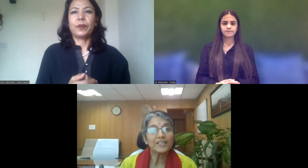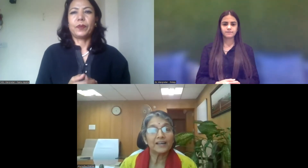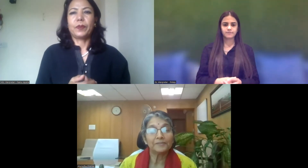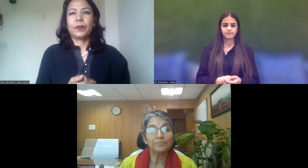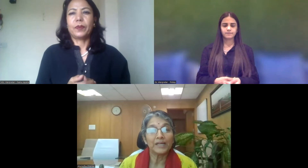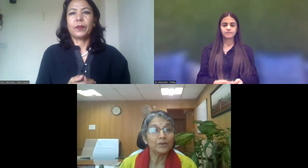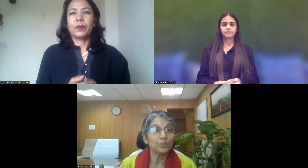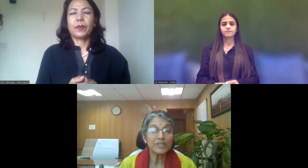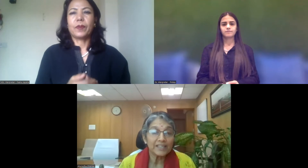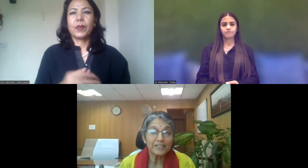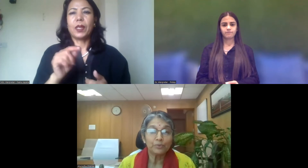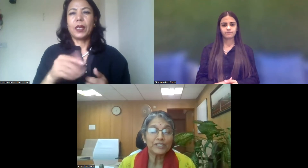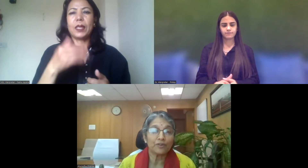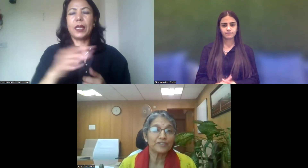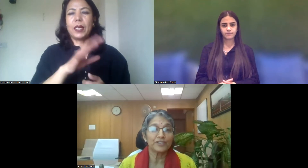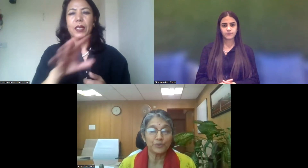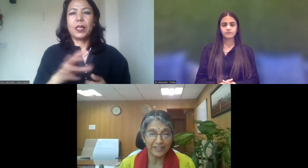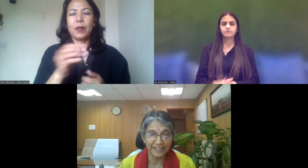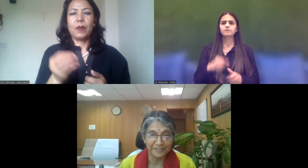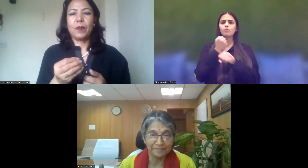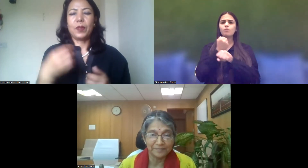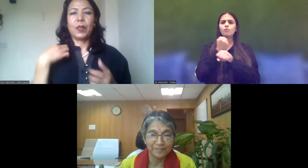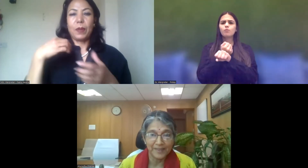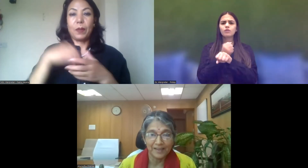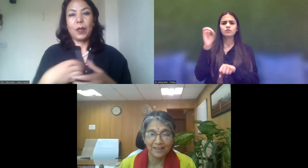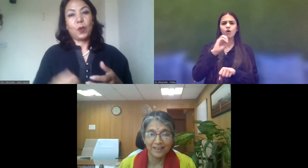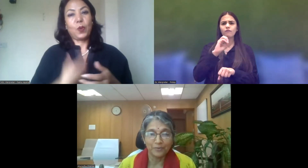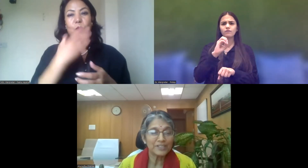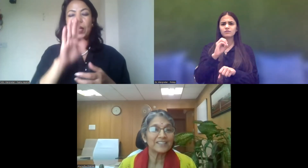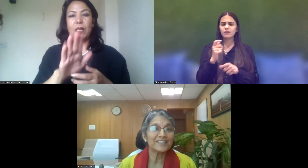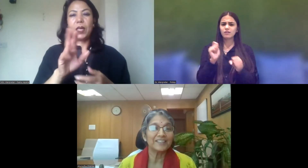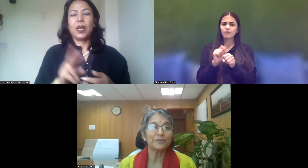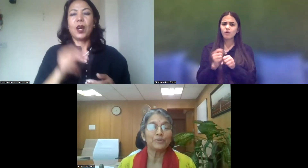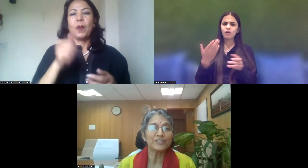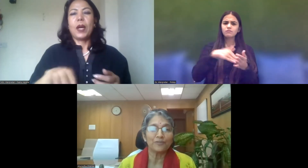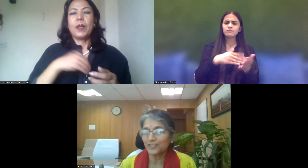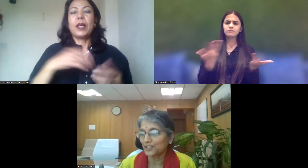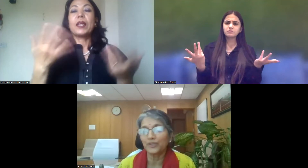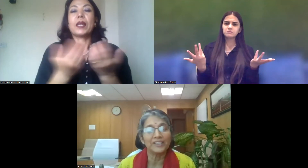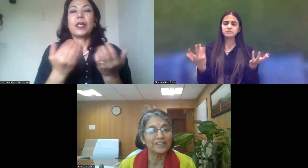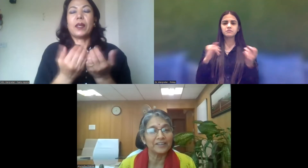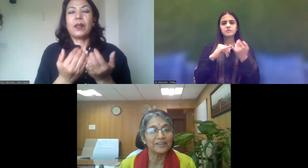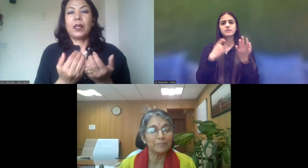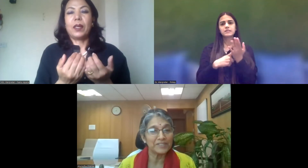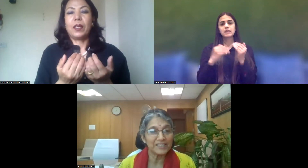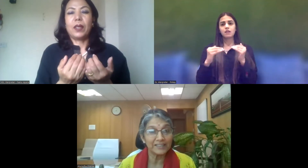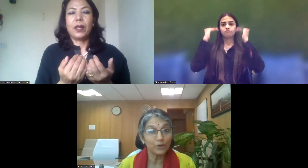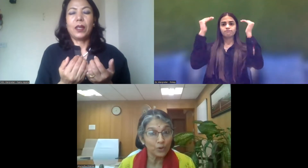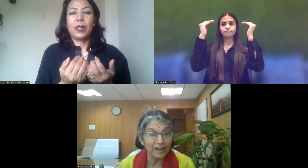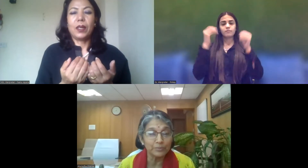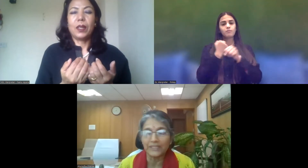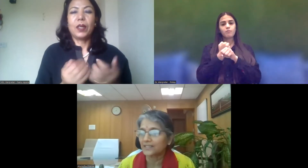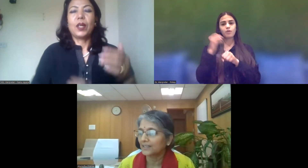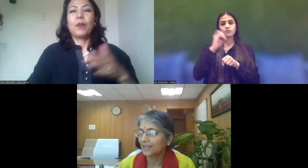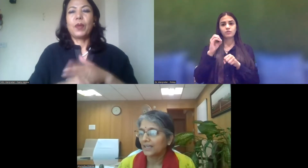What is a police officer doing here? What is a senior police officer doing here, representing the